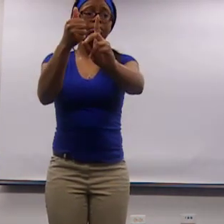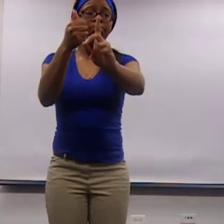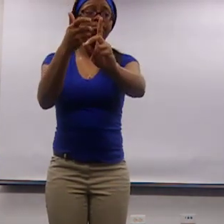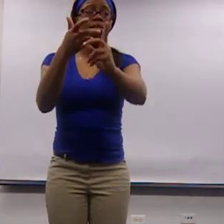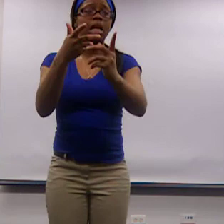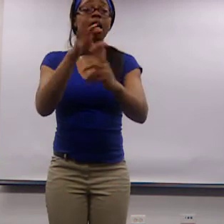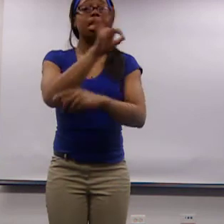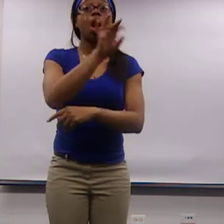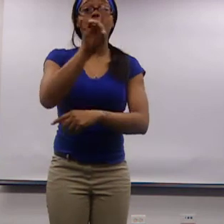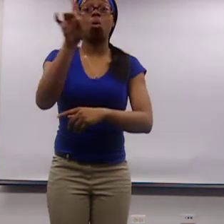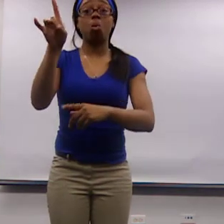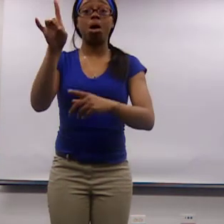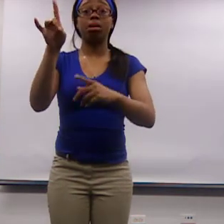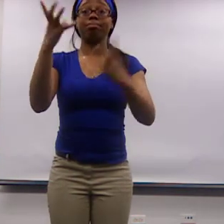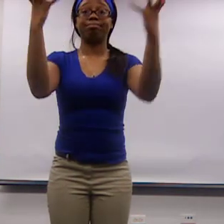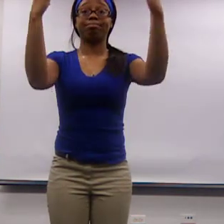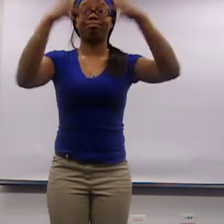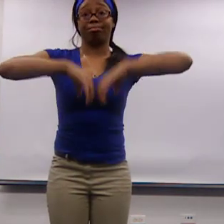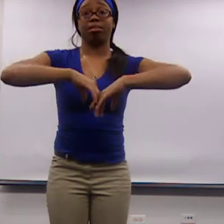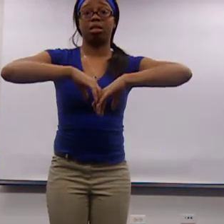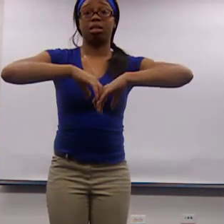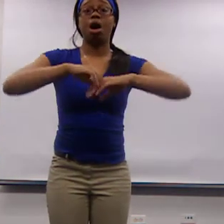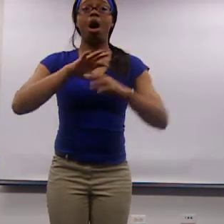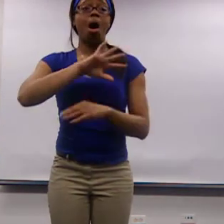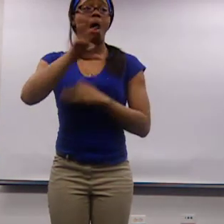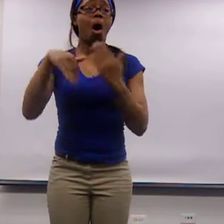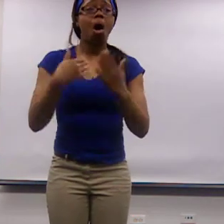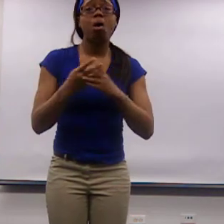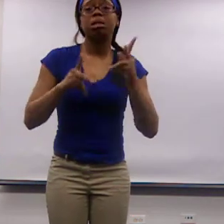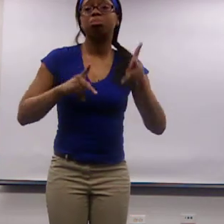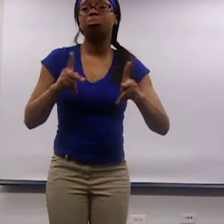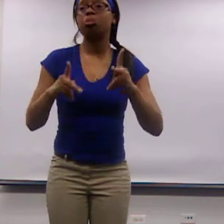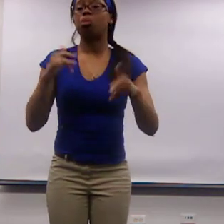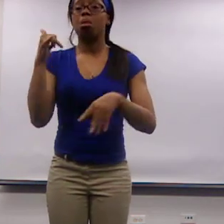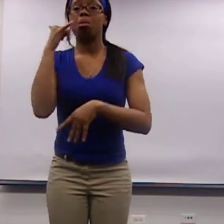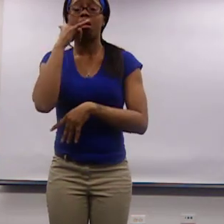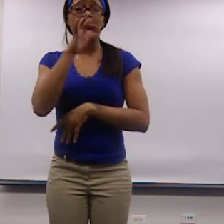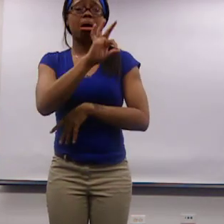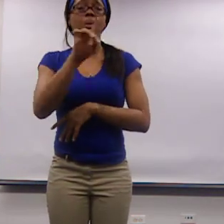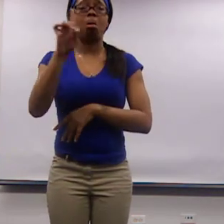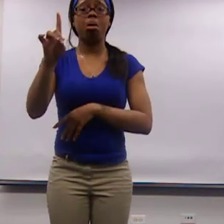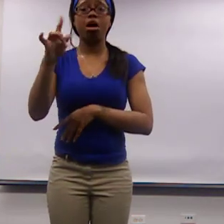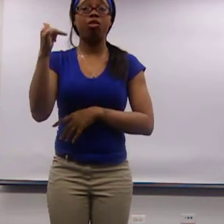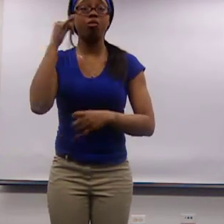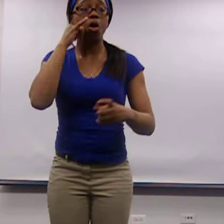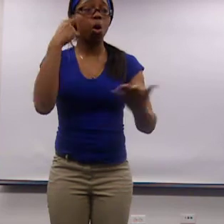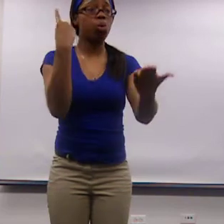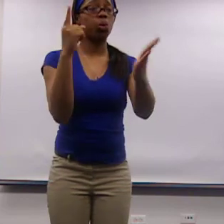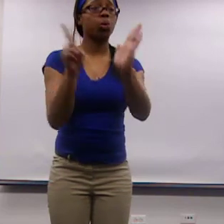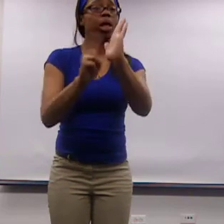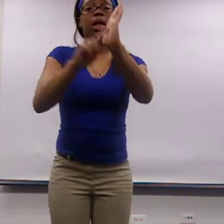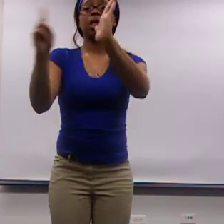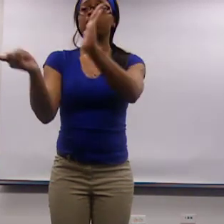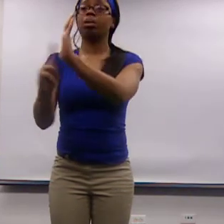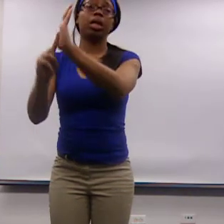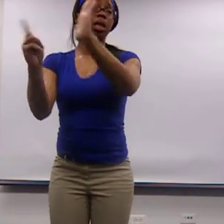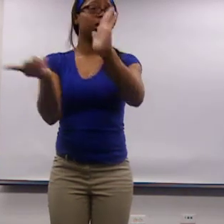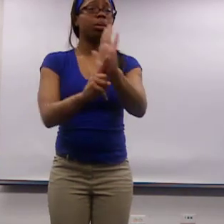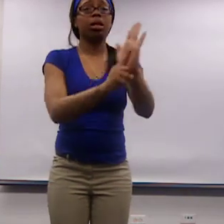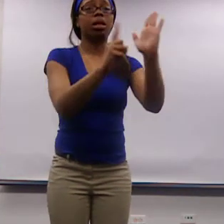these people are calling 911. The phones just don't ring. So there's no way for anyone to